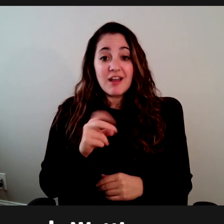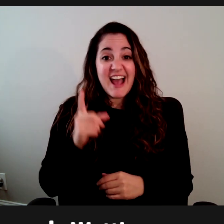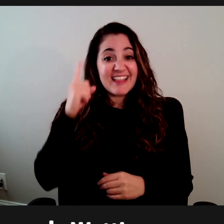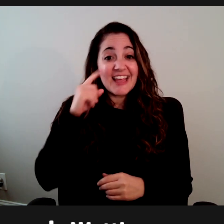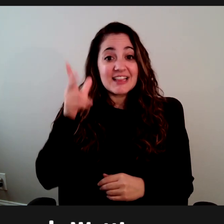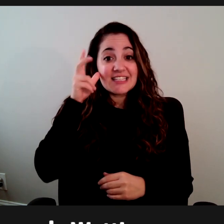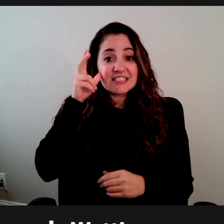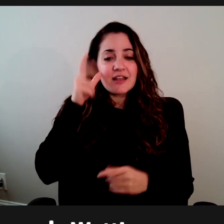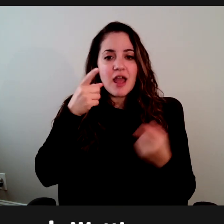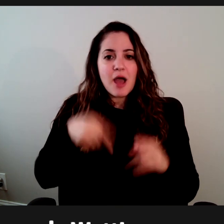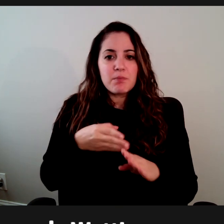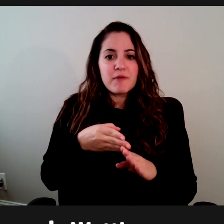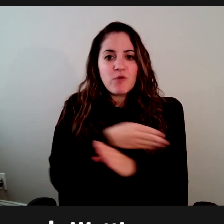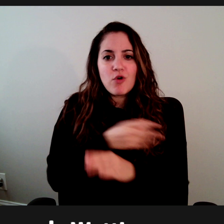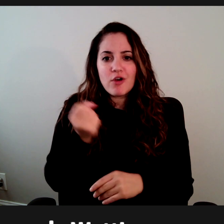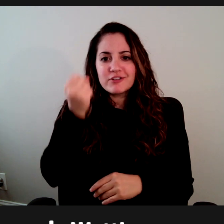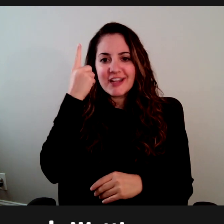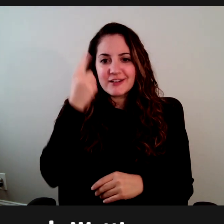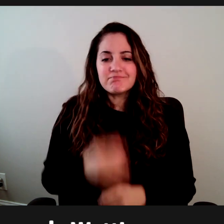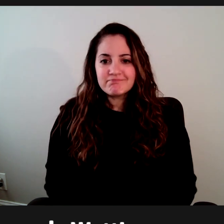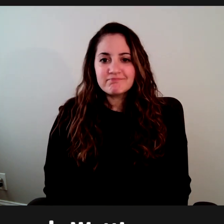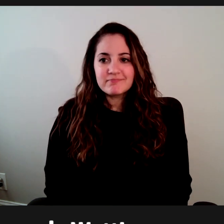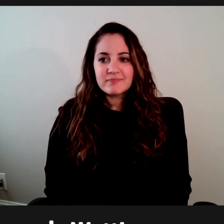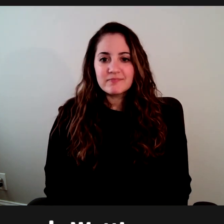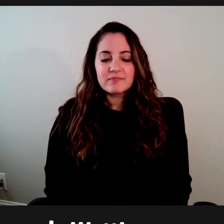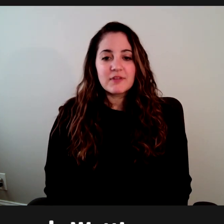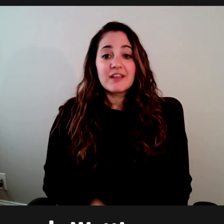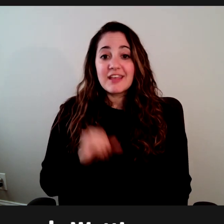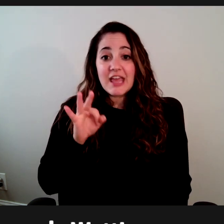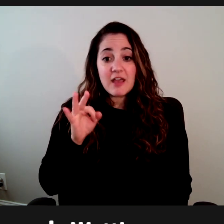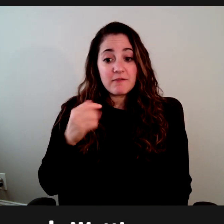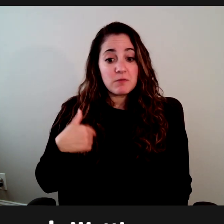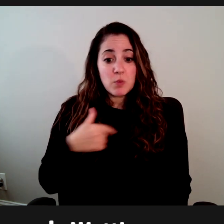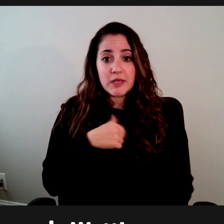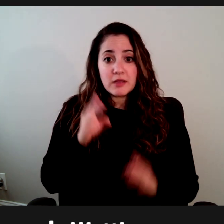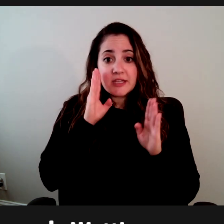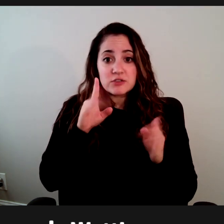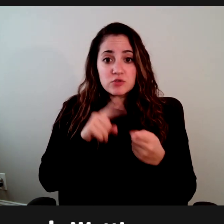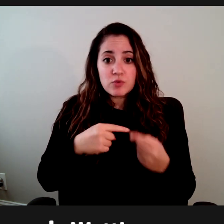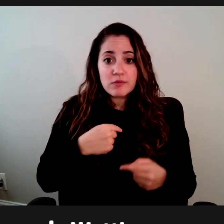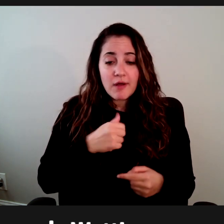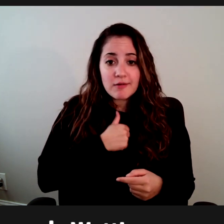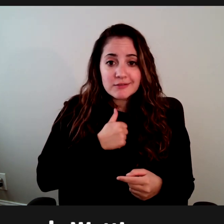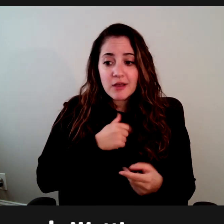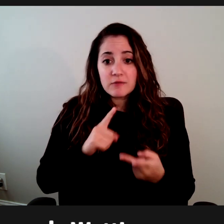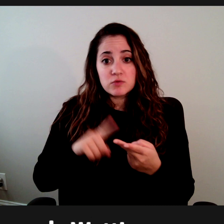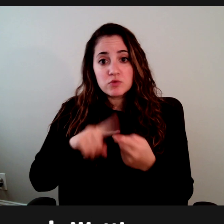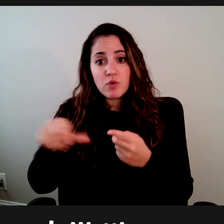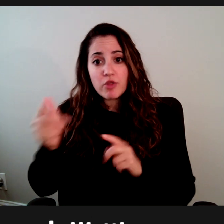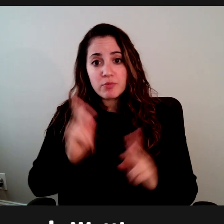the prelude to comprehending, to understanding. And when we listen to ourselves, to